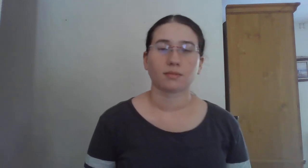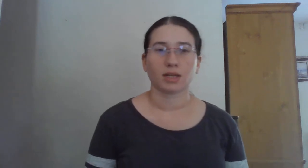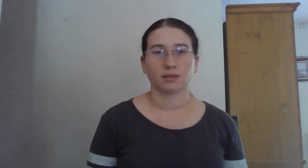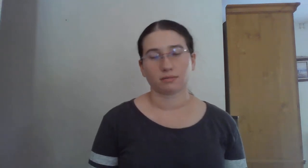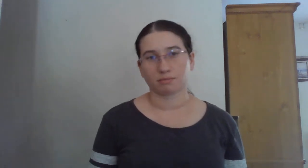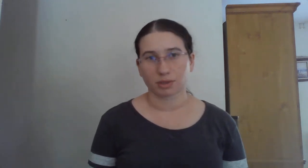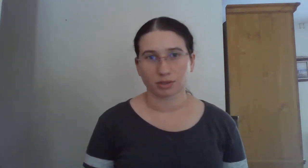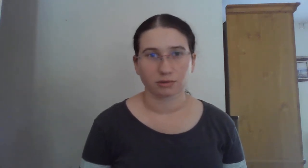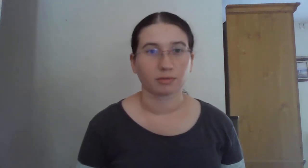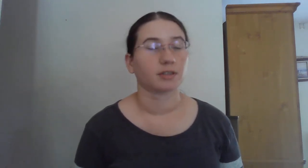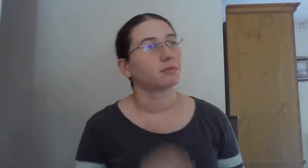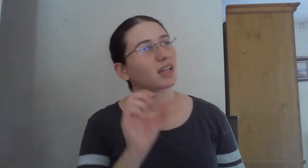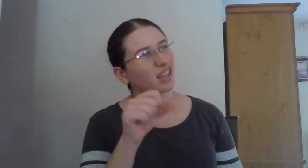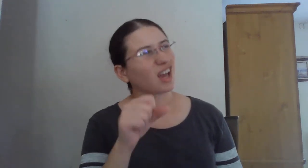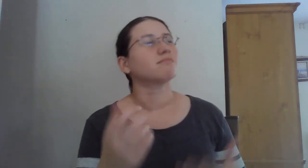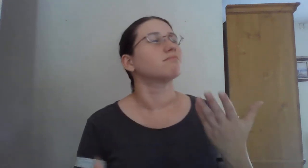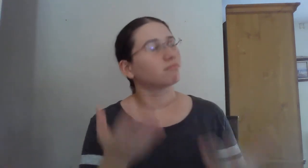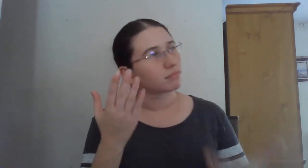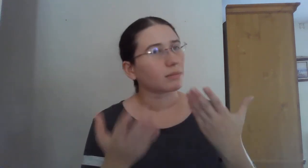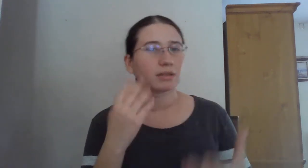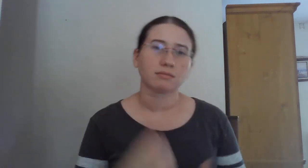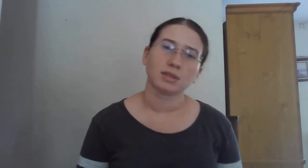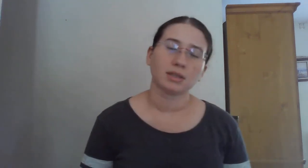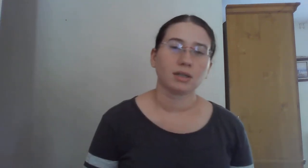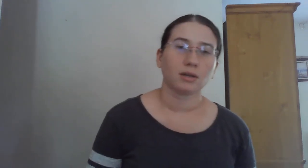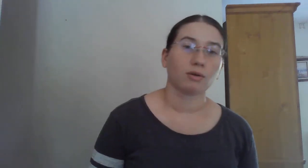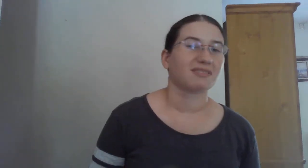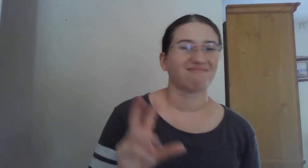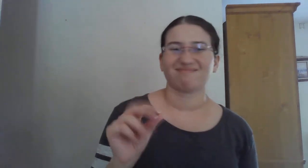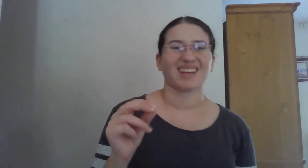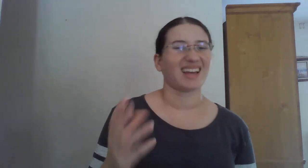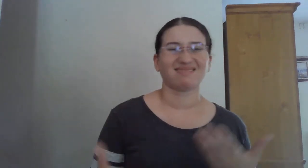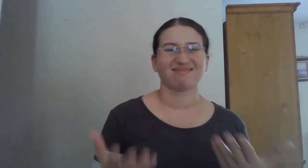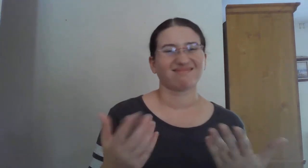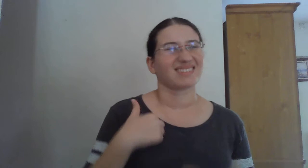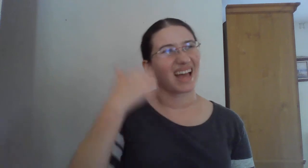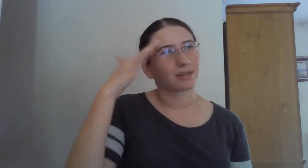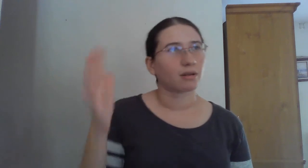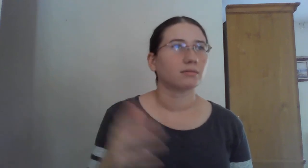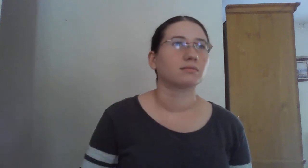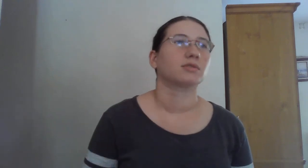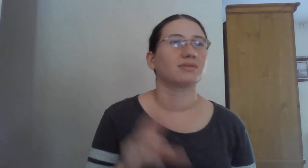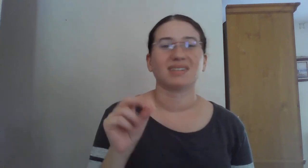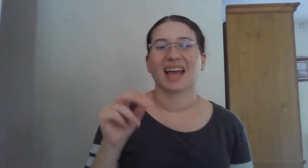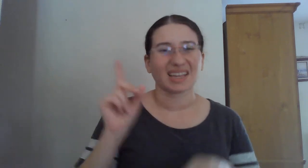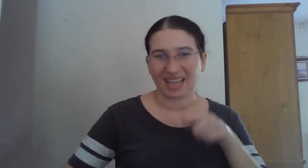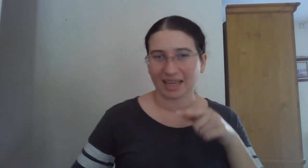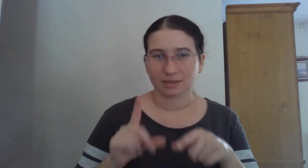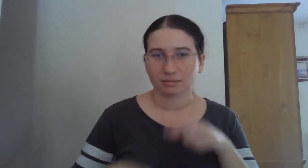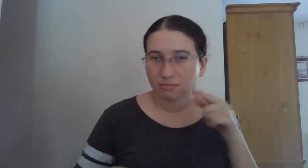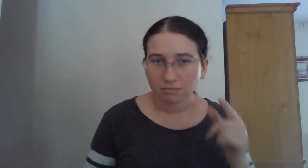And then the person's response would be like, yeah, maybe. Or nah. Nah, I can't.